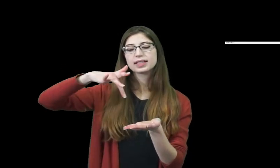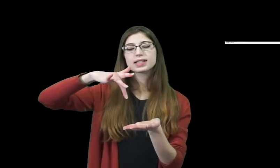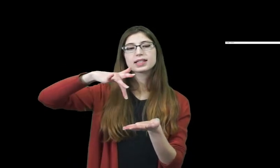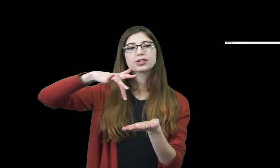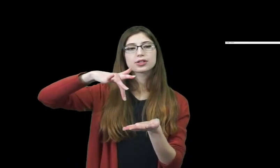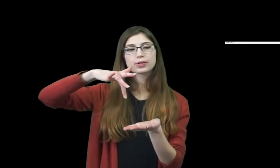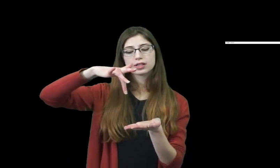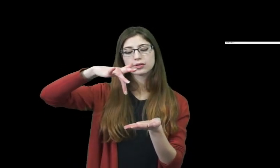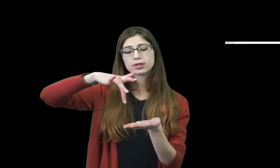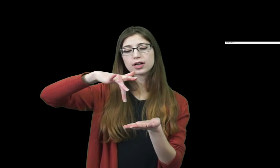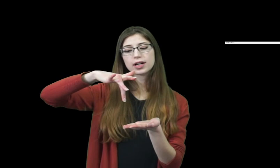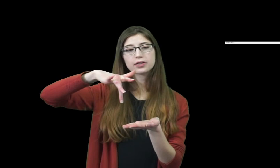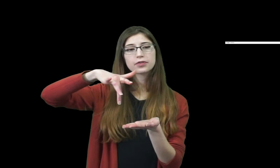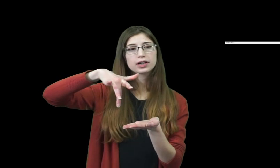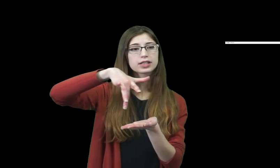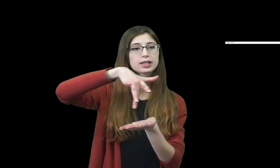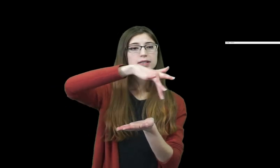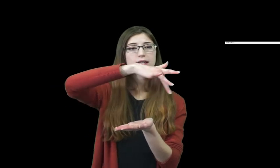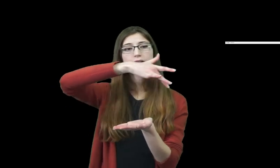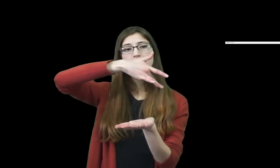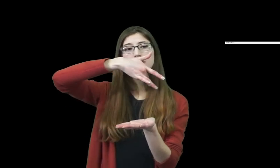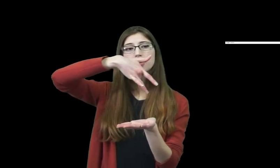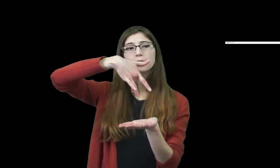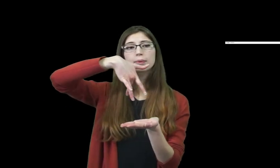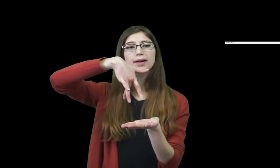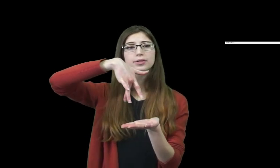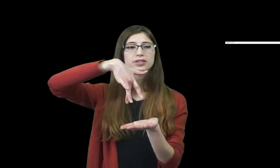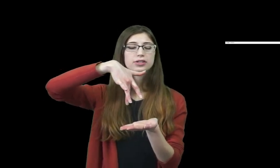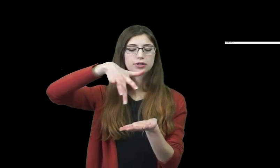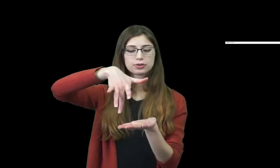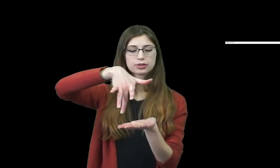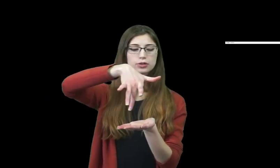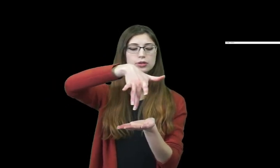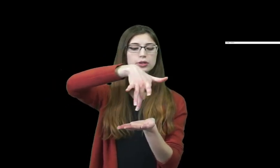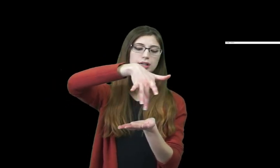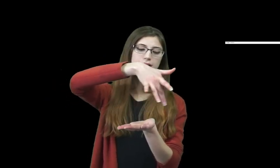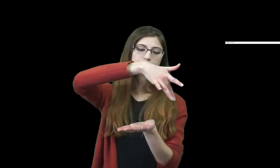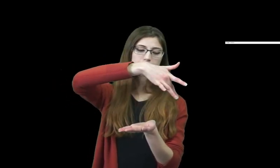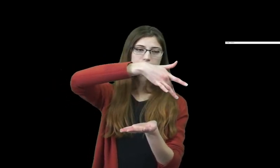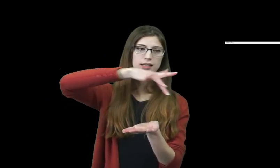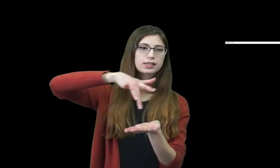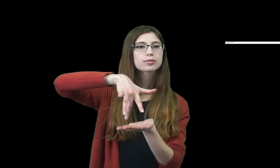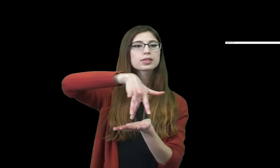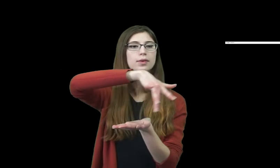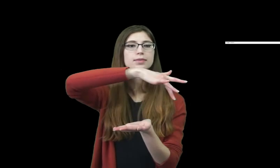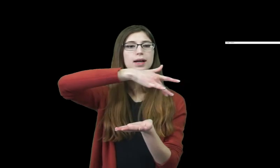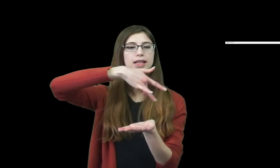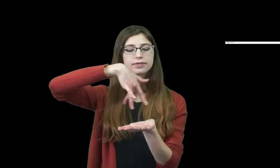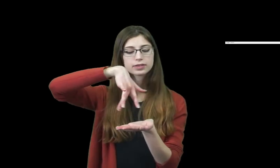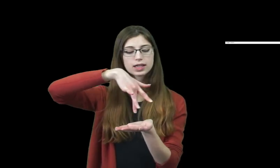is just going to start at your fingertips and go around in a circle to your non-dominant side. So it's going to my left, and